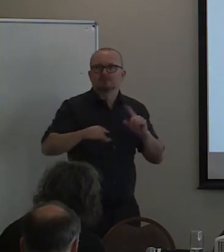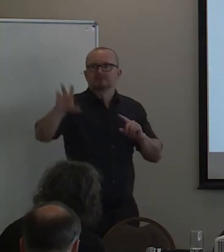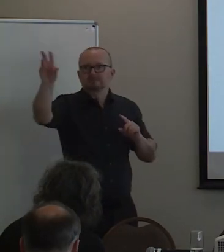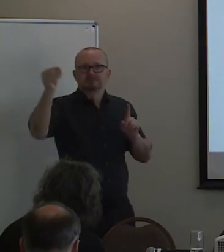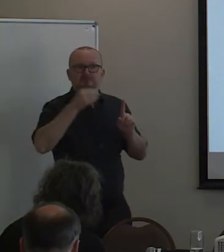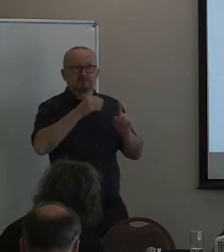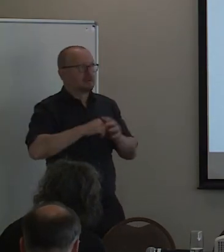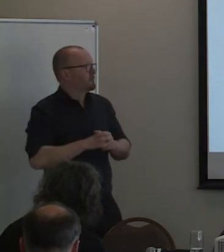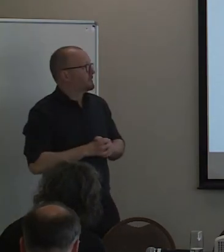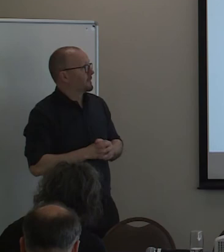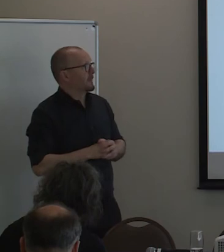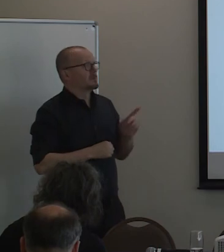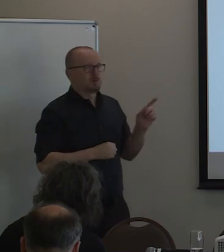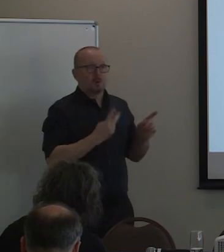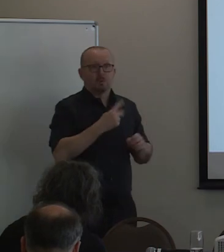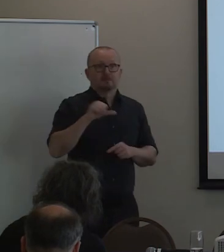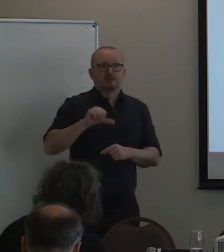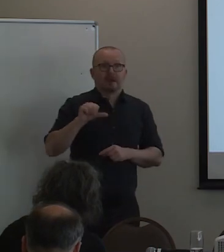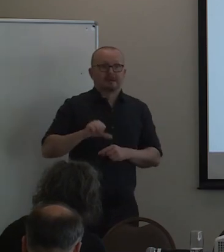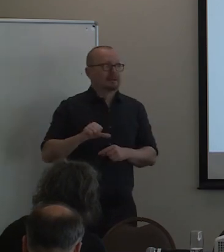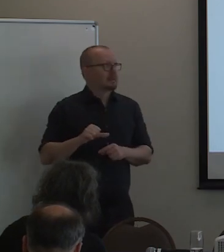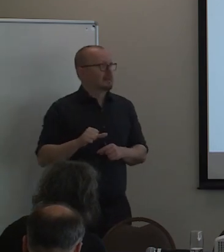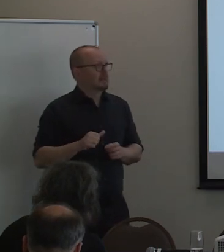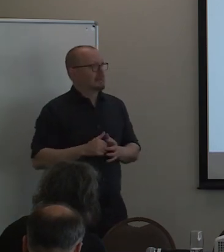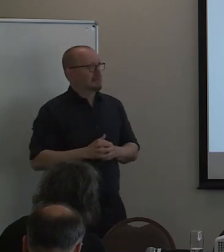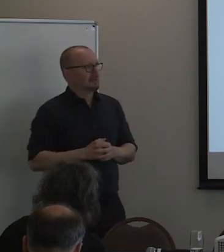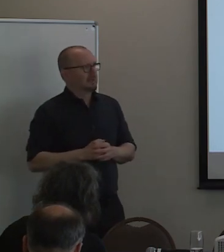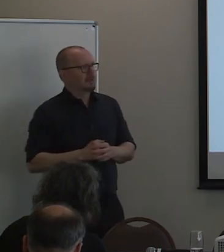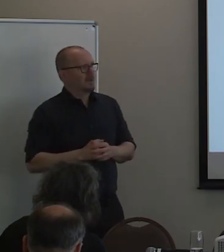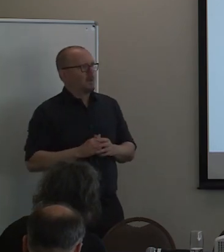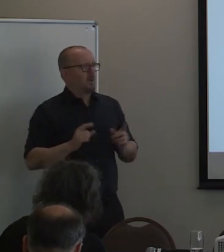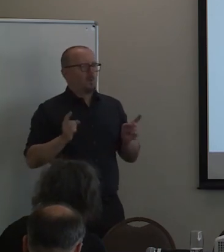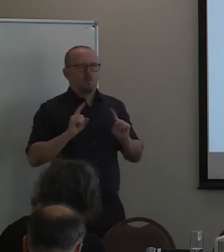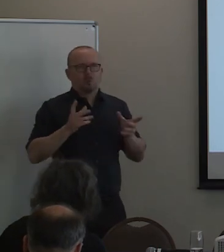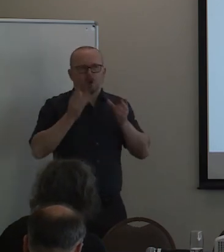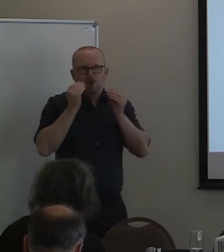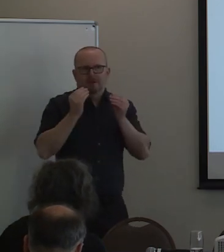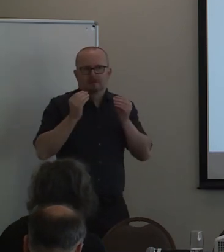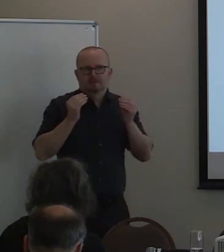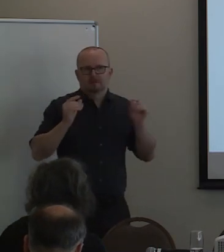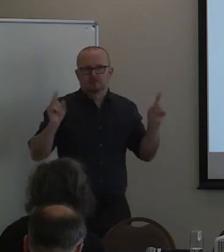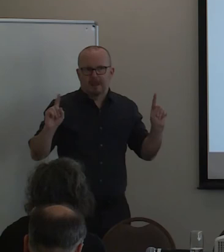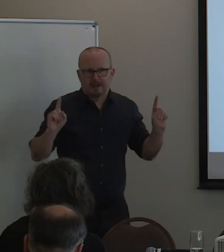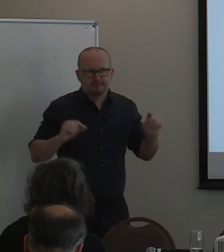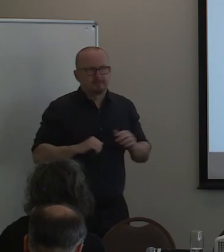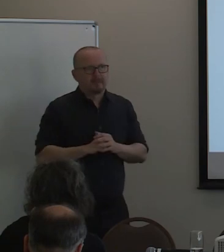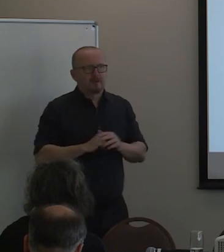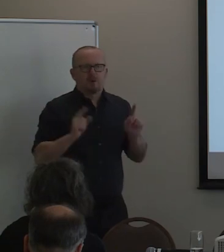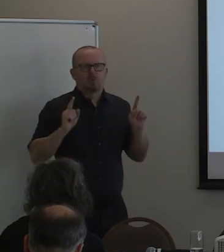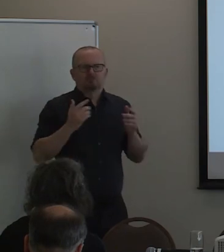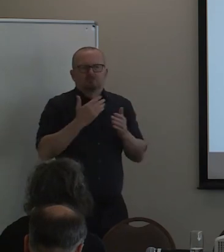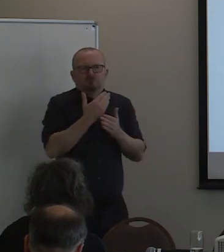So back to 2019, enough of that. What are we learning today? And what stories